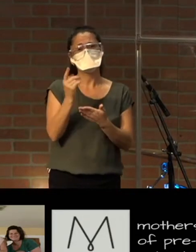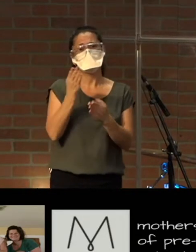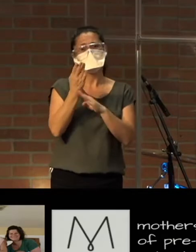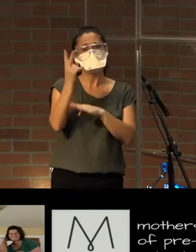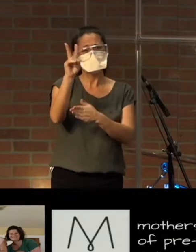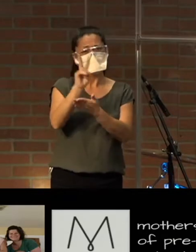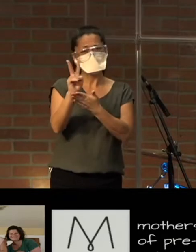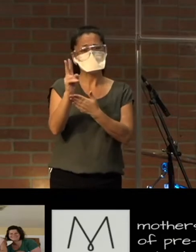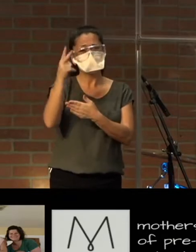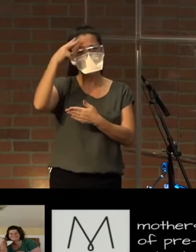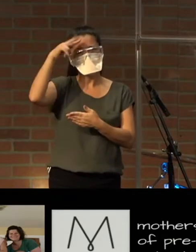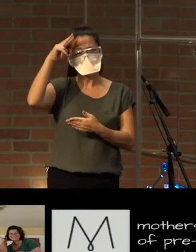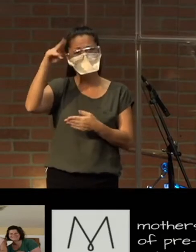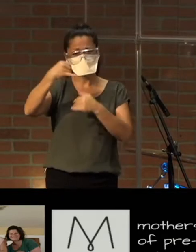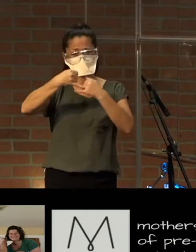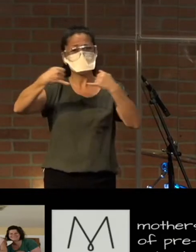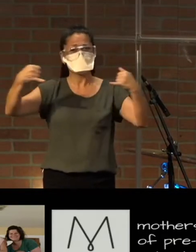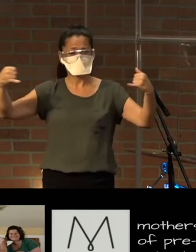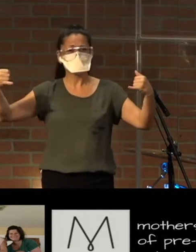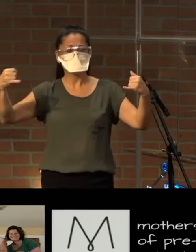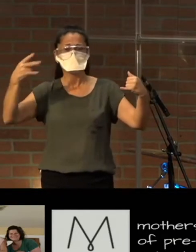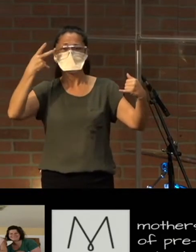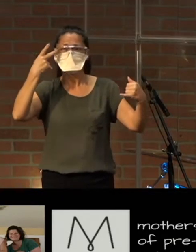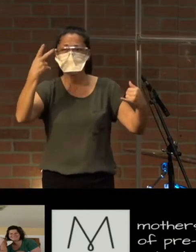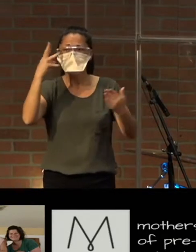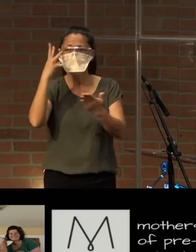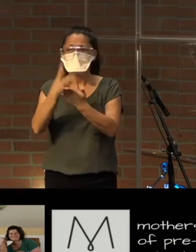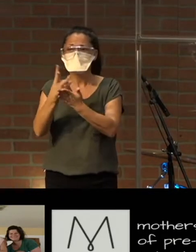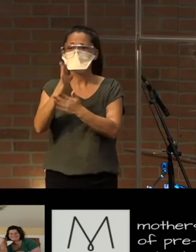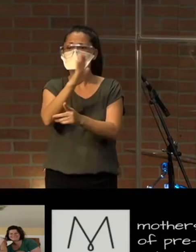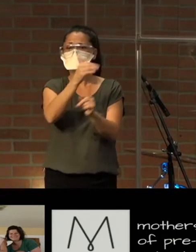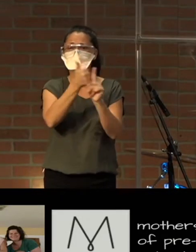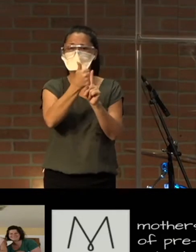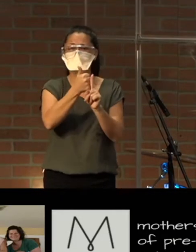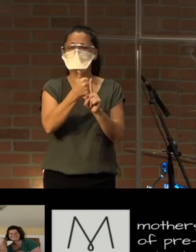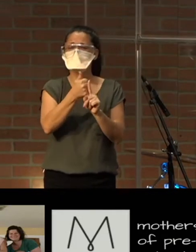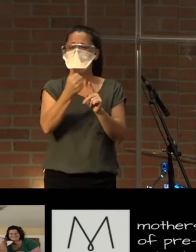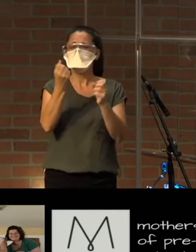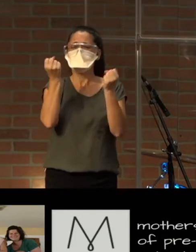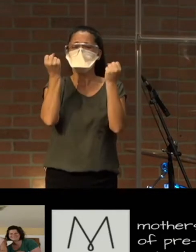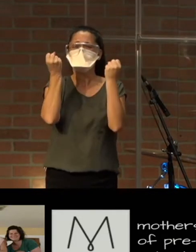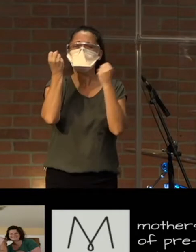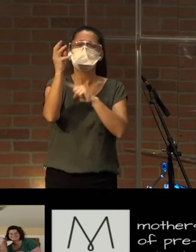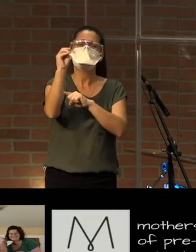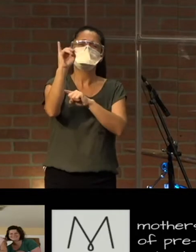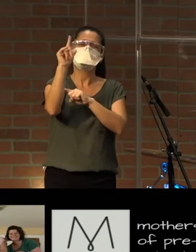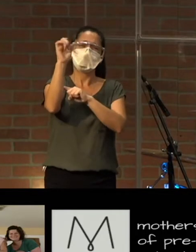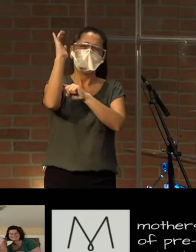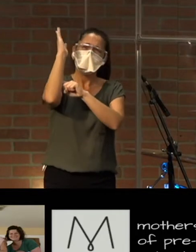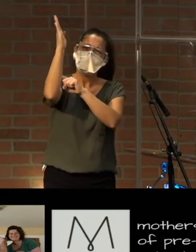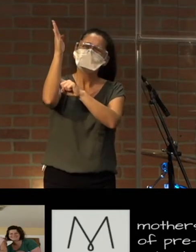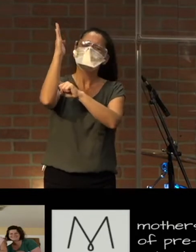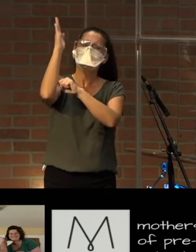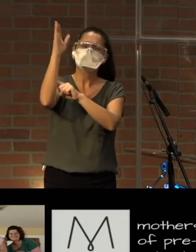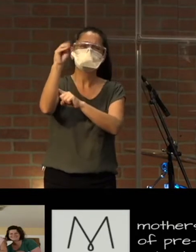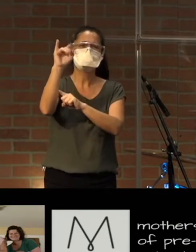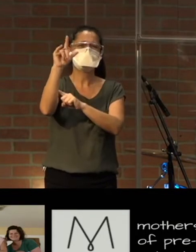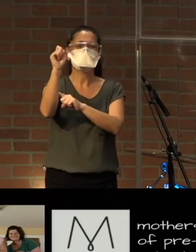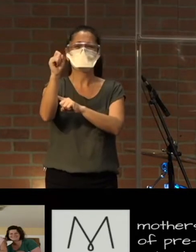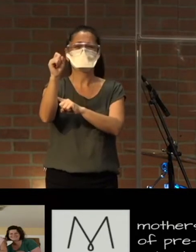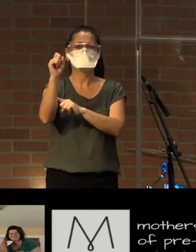border, where he witnessed firsthand miles upon miles of disorder. But what shook Josh the